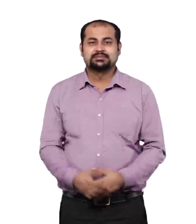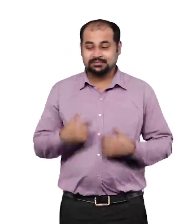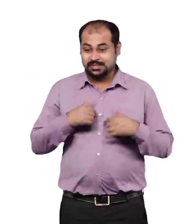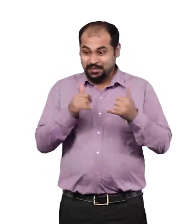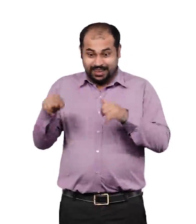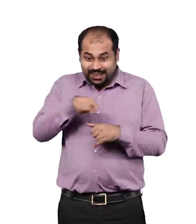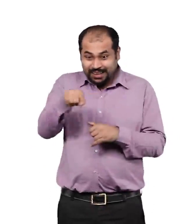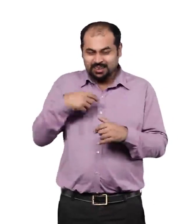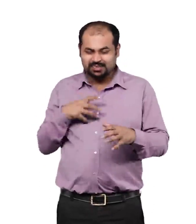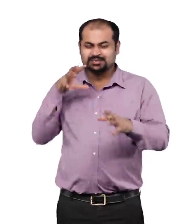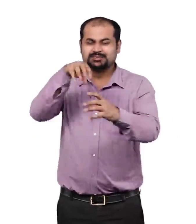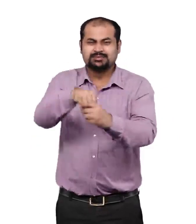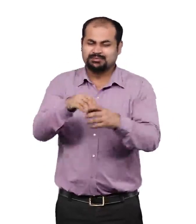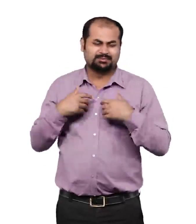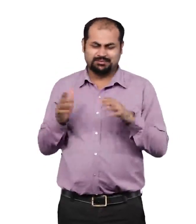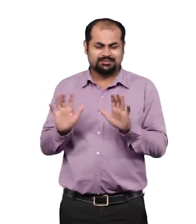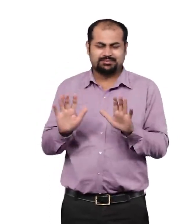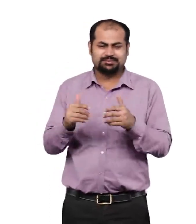"I don't want to play the game."